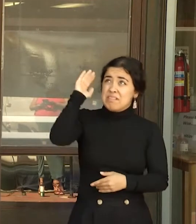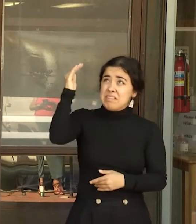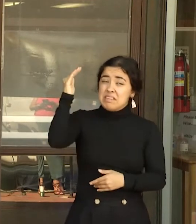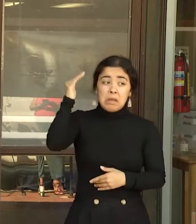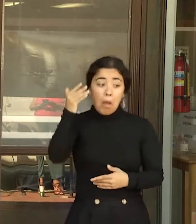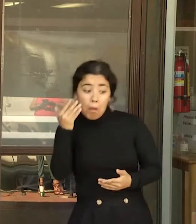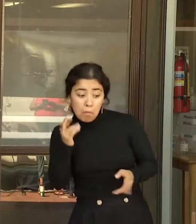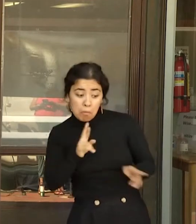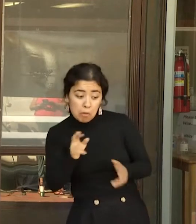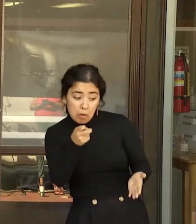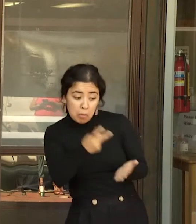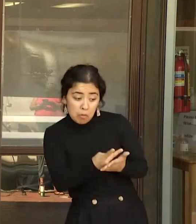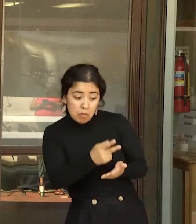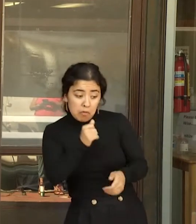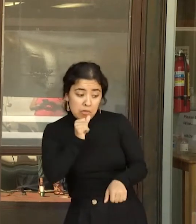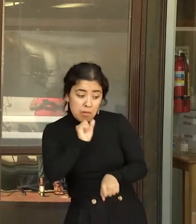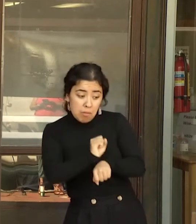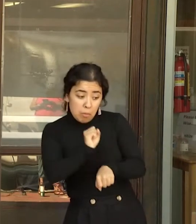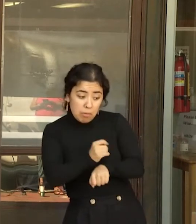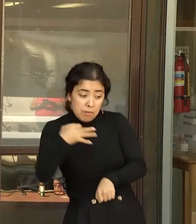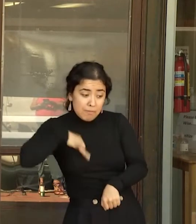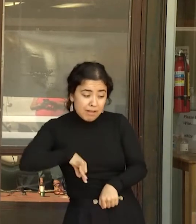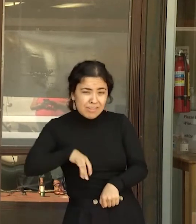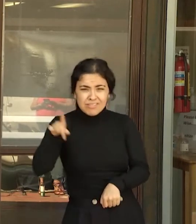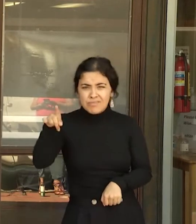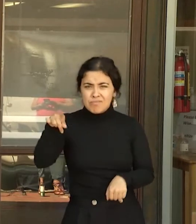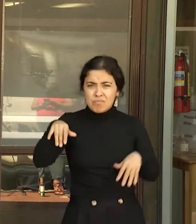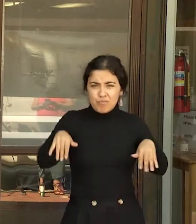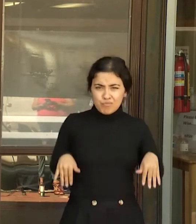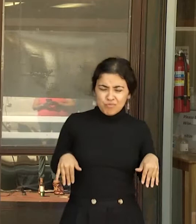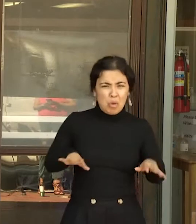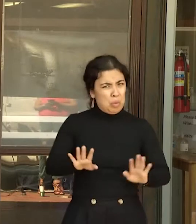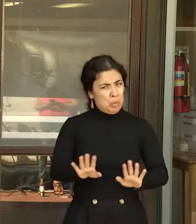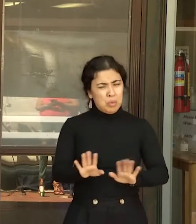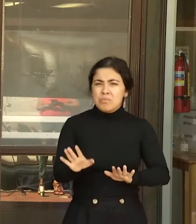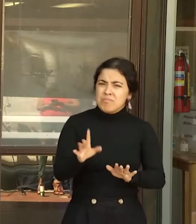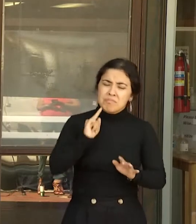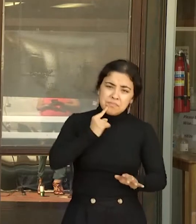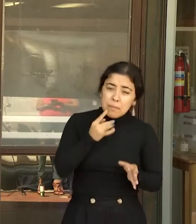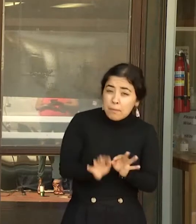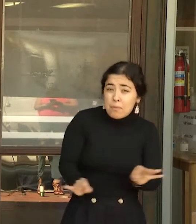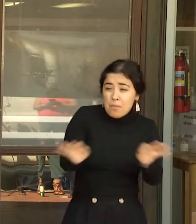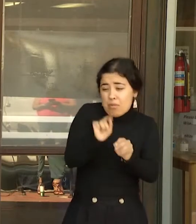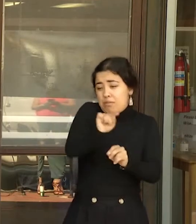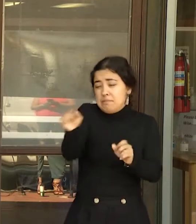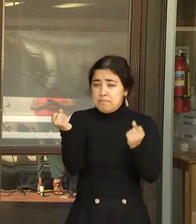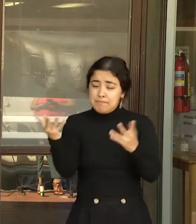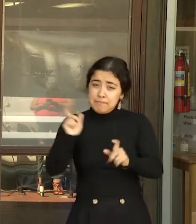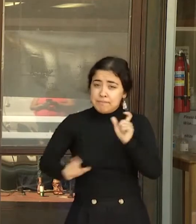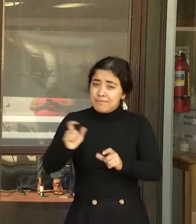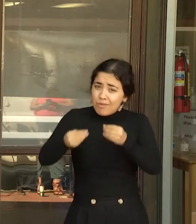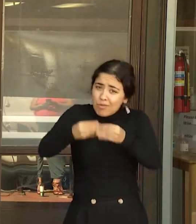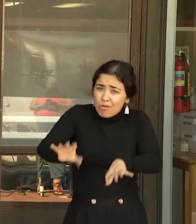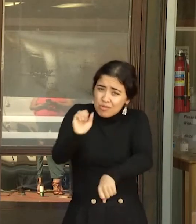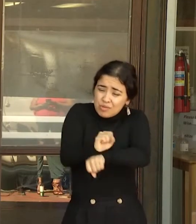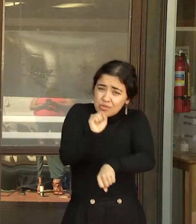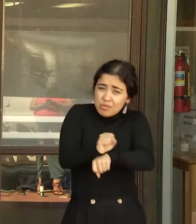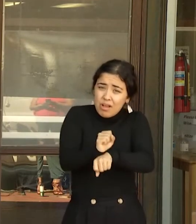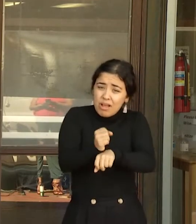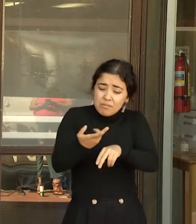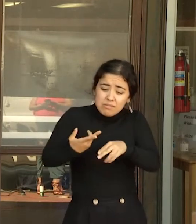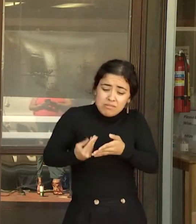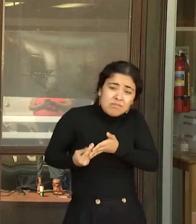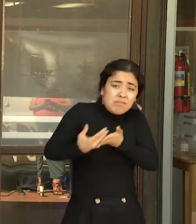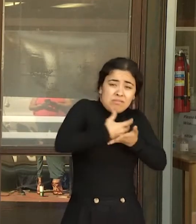continued unemployment benefits. And this is critical for so many folks who have lost their jobs. The additional $600 a week in